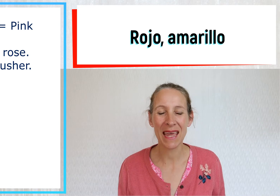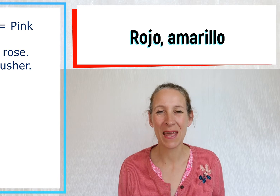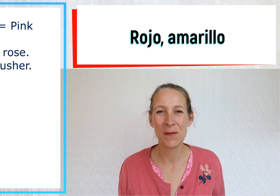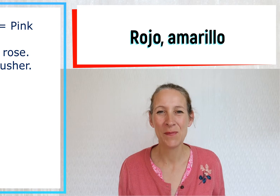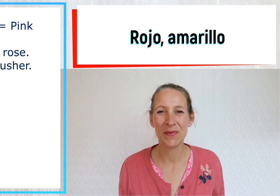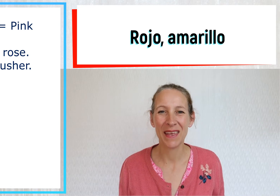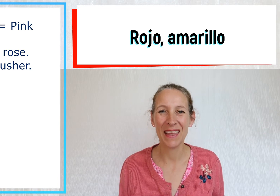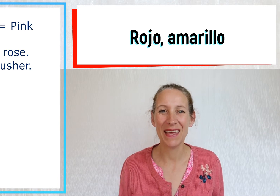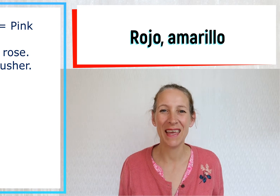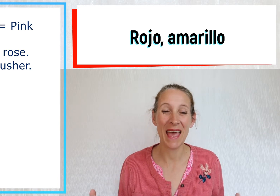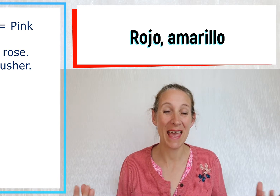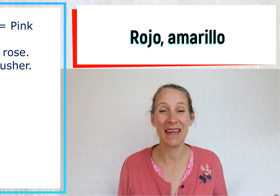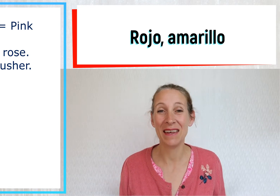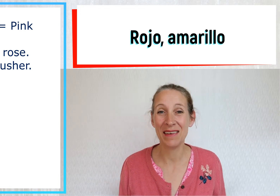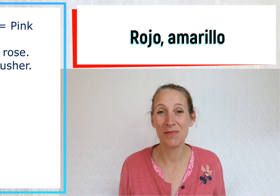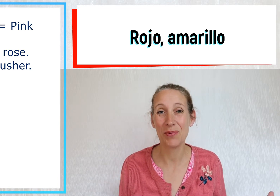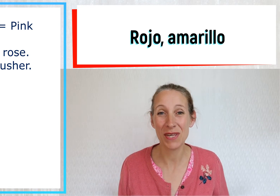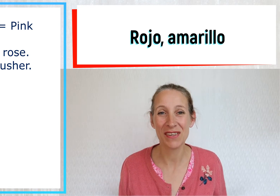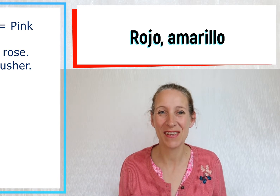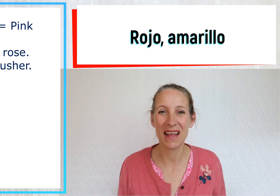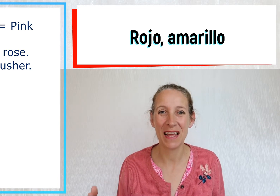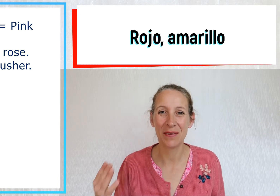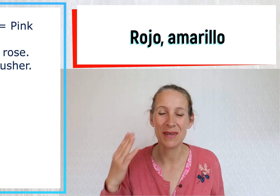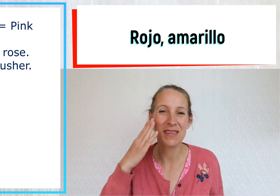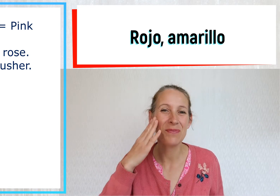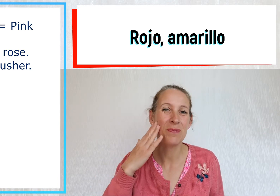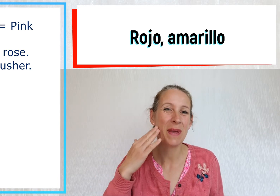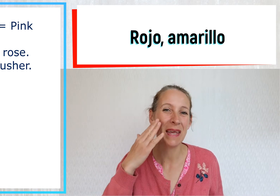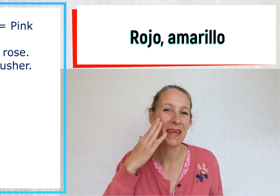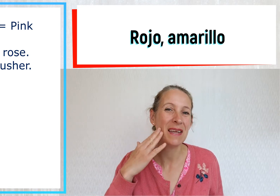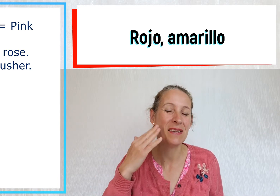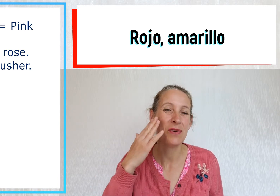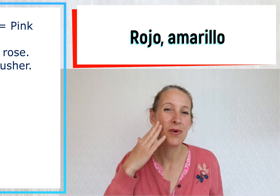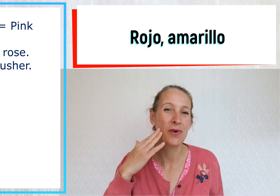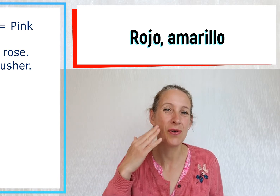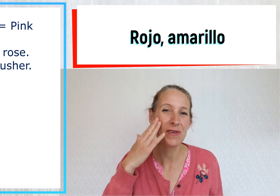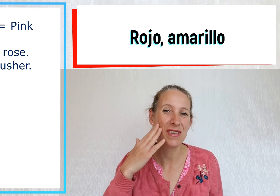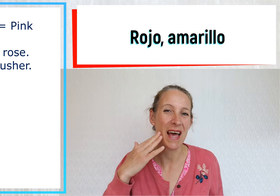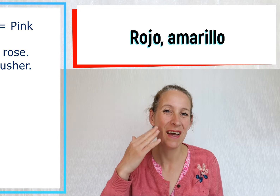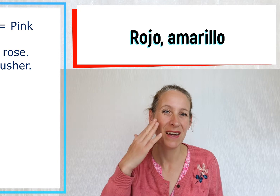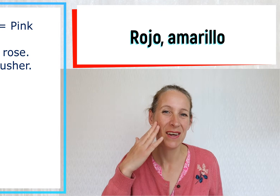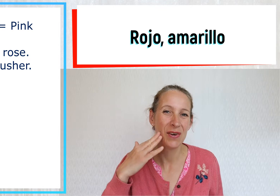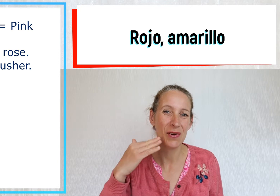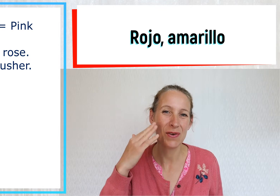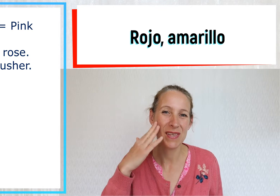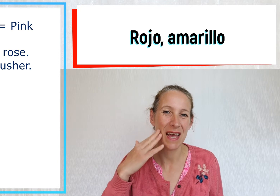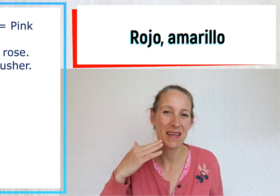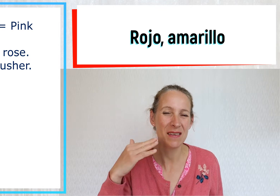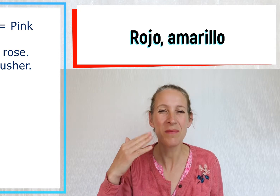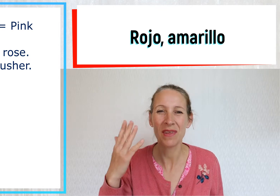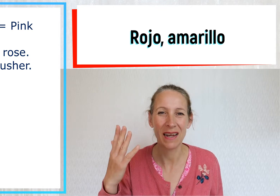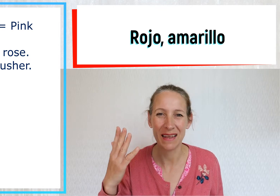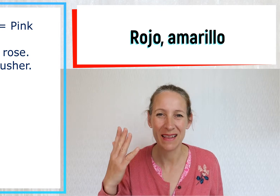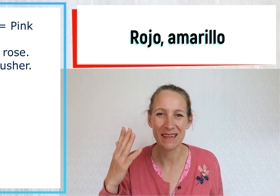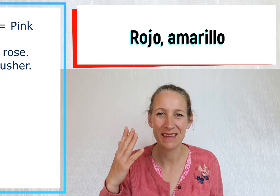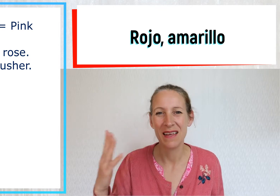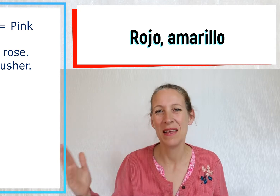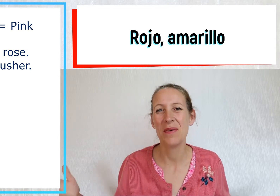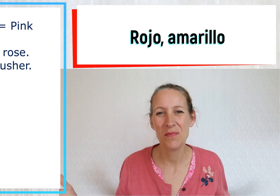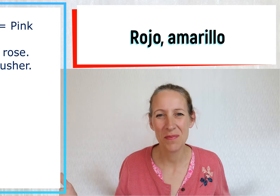pink in British Sign Language, pink is rosa, something like that.